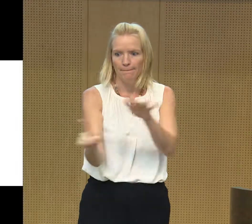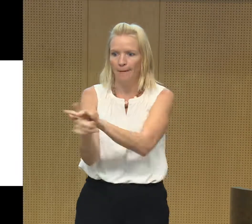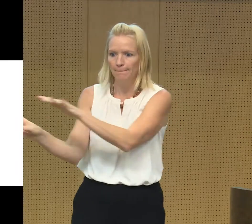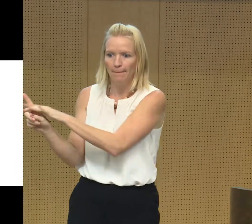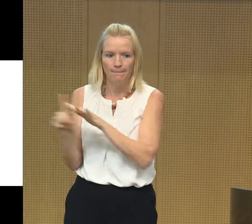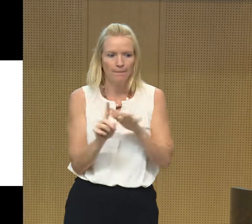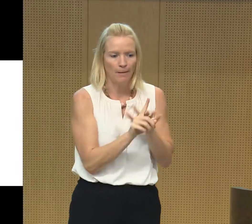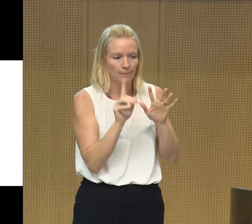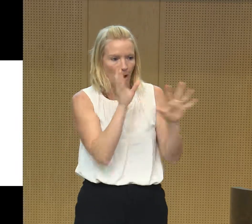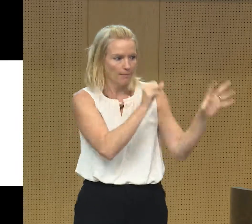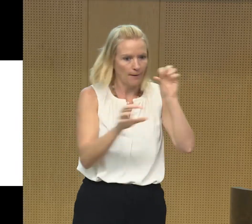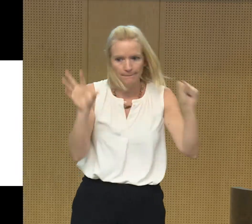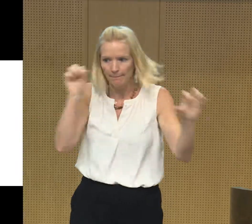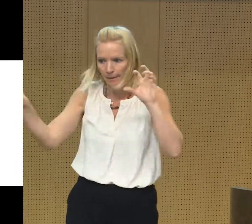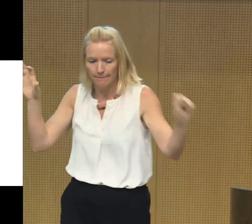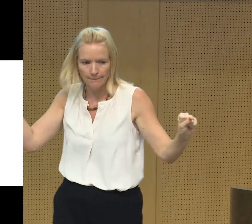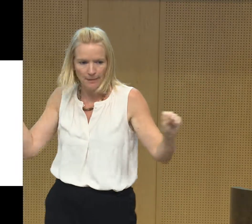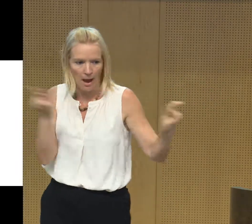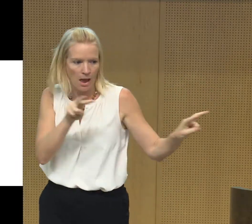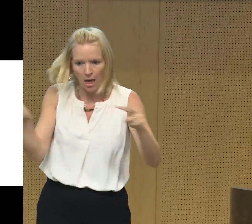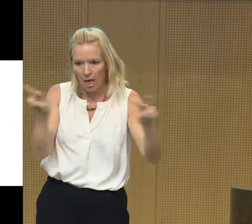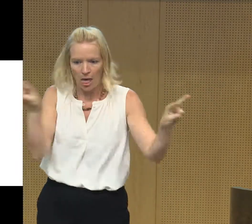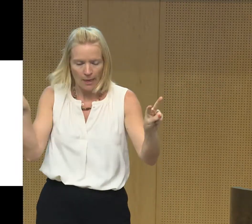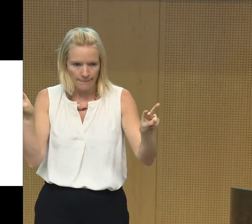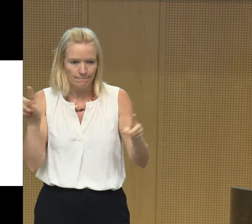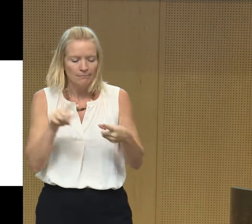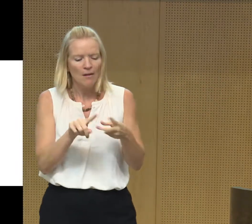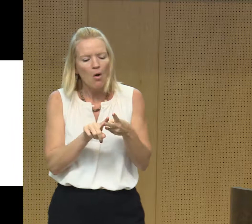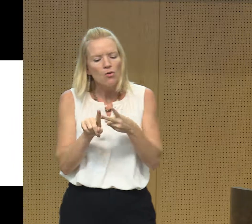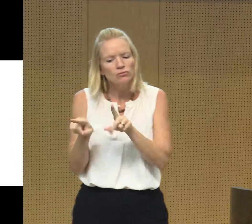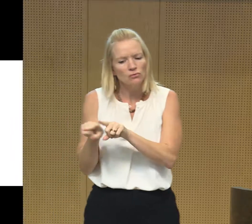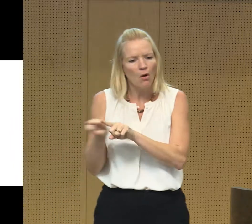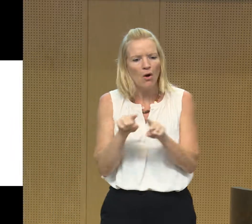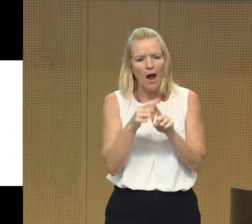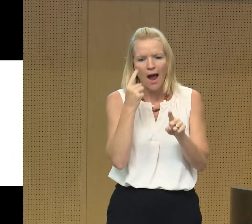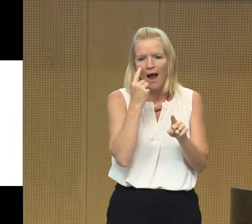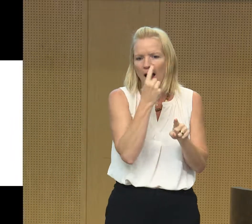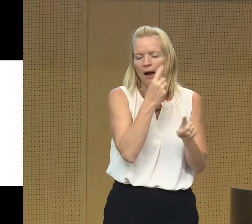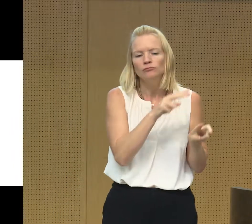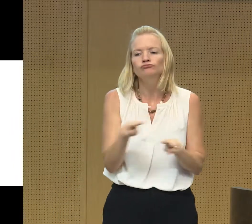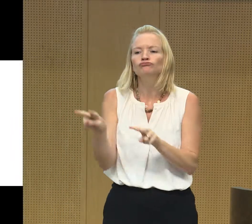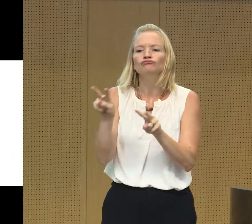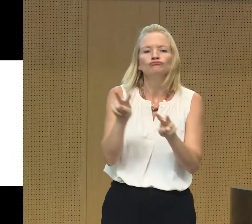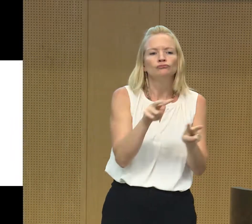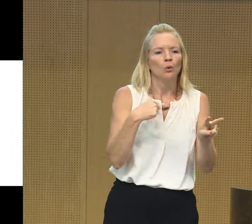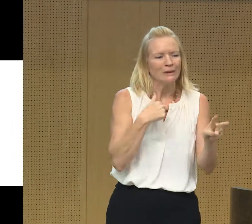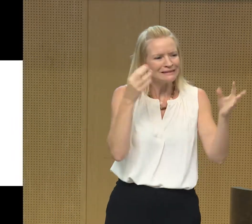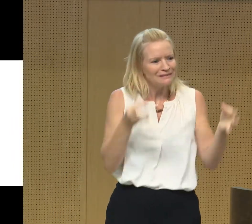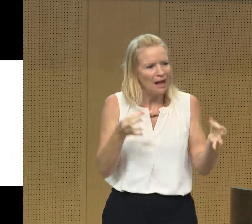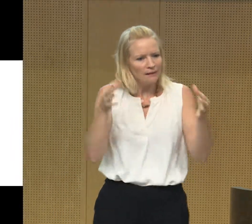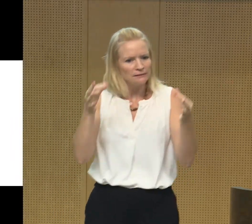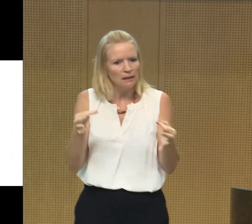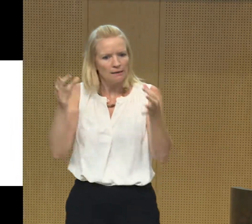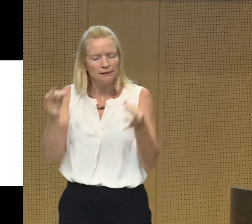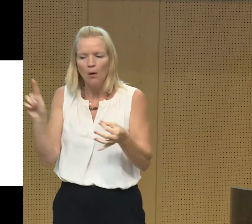stimulus-driven activity, things that come up in our line of sight that we draw attention